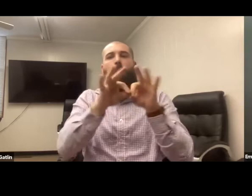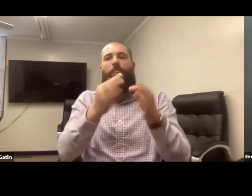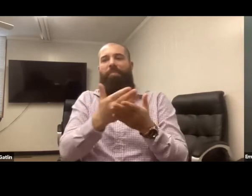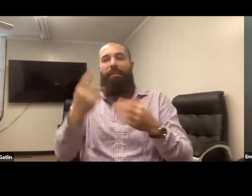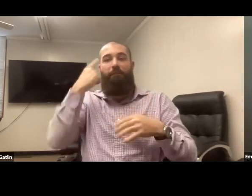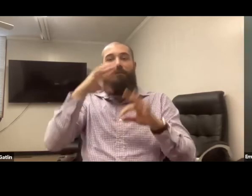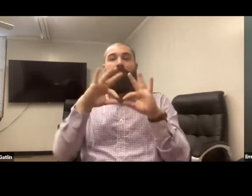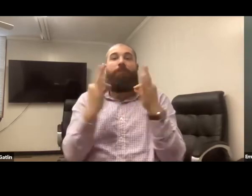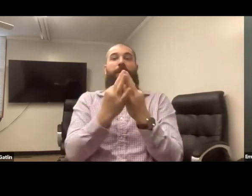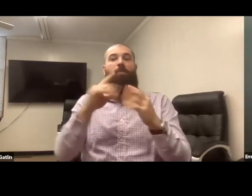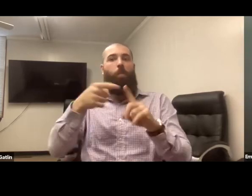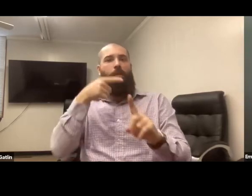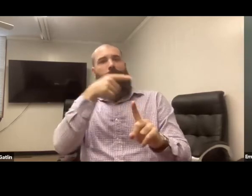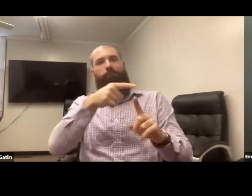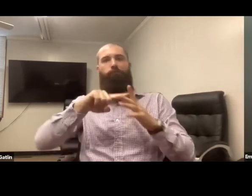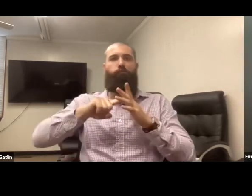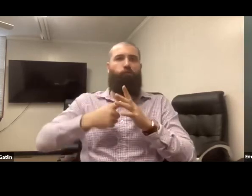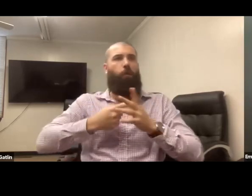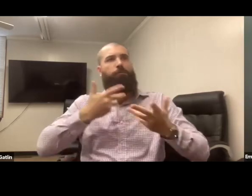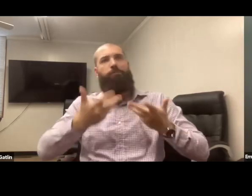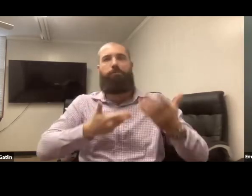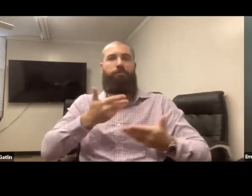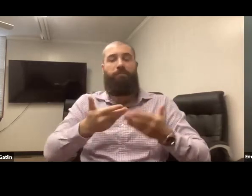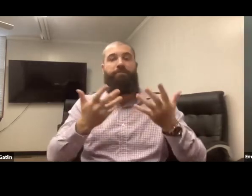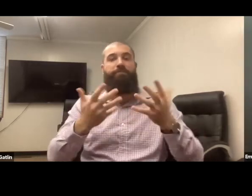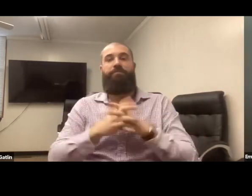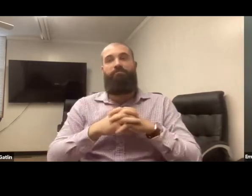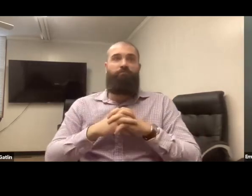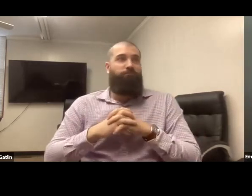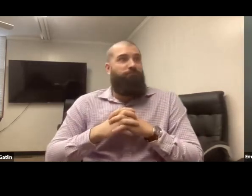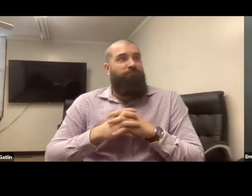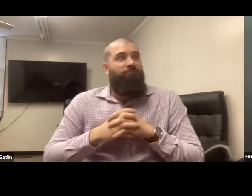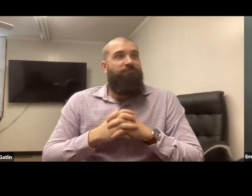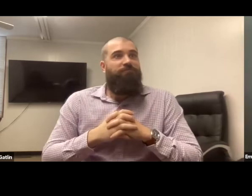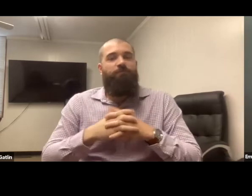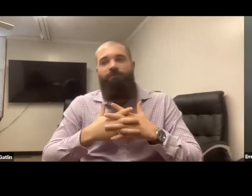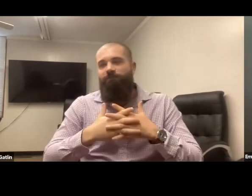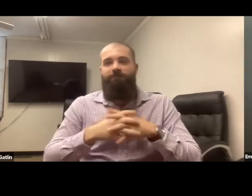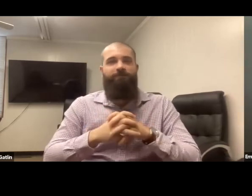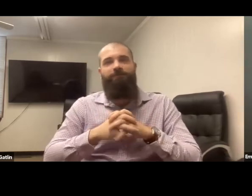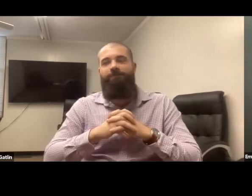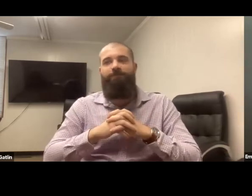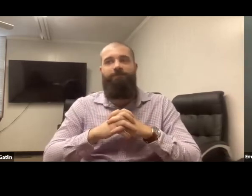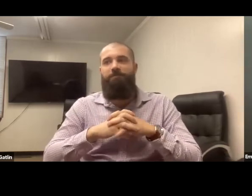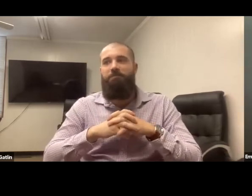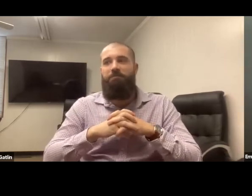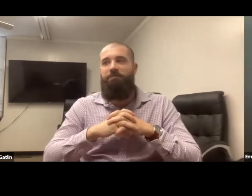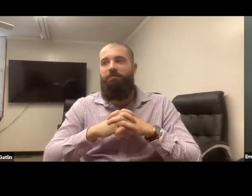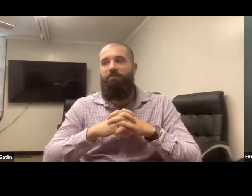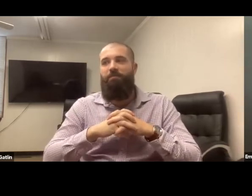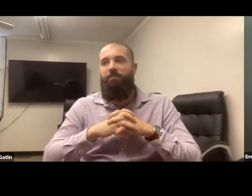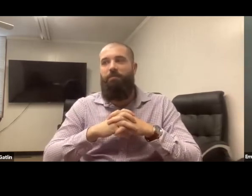important thing for families as they're just getting started in this process?